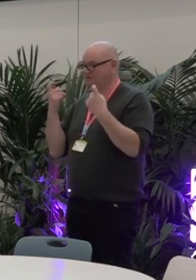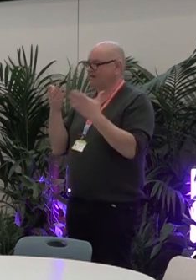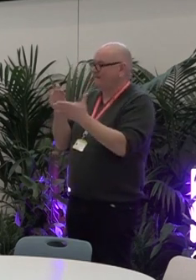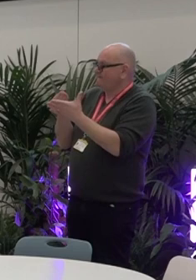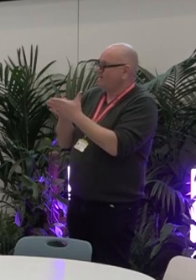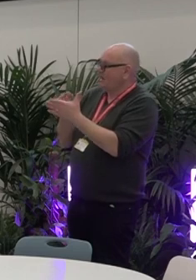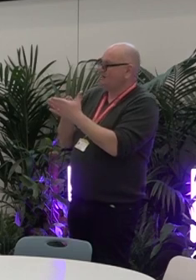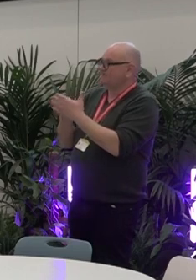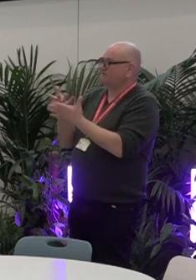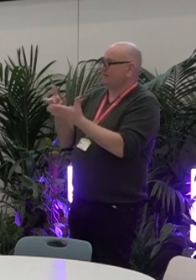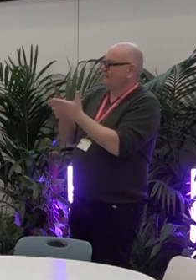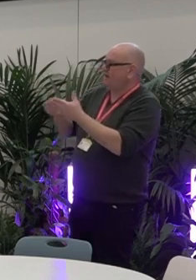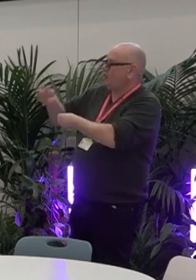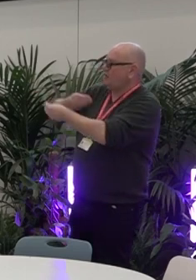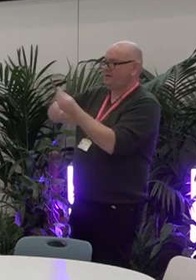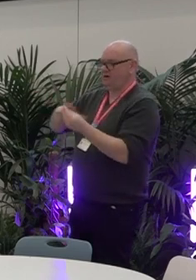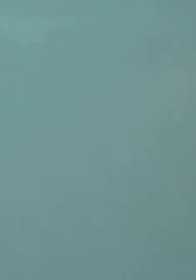because that's changing too.